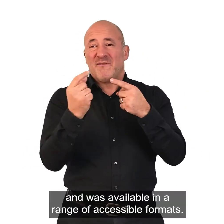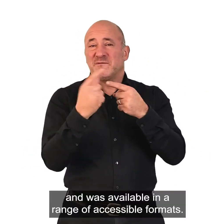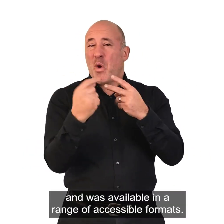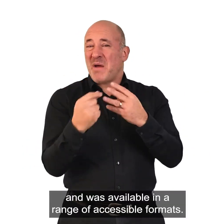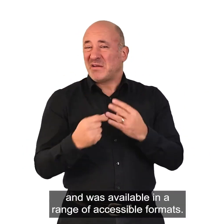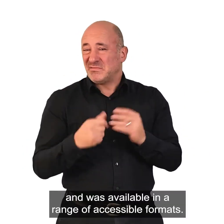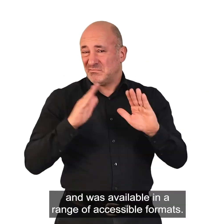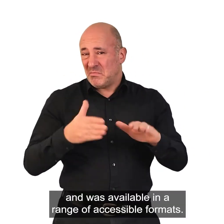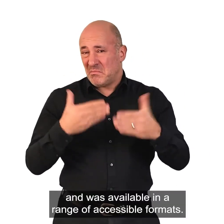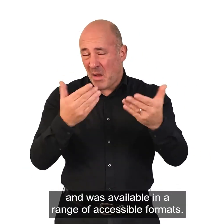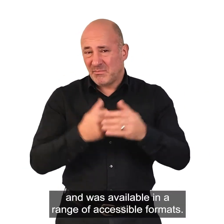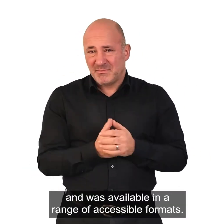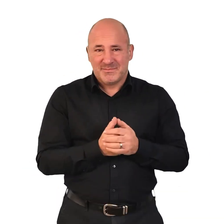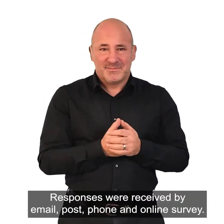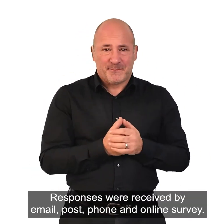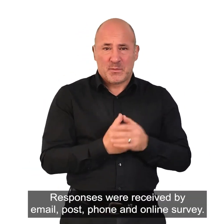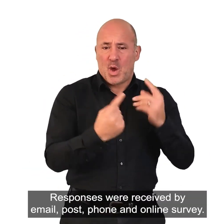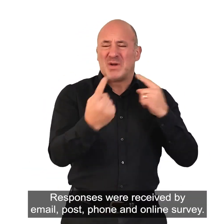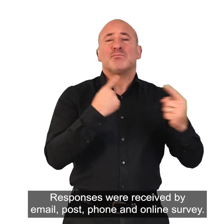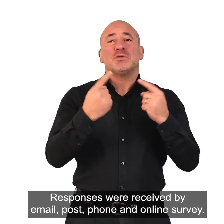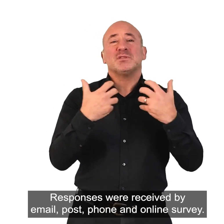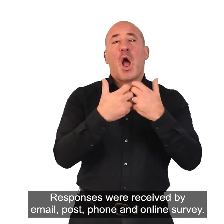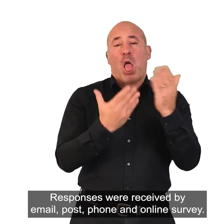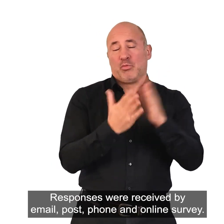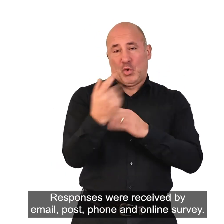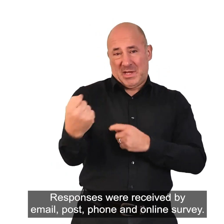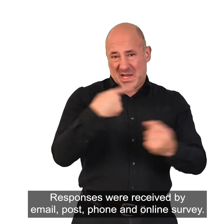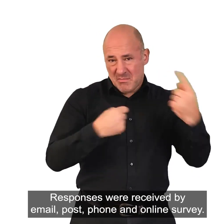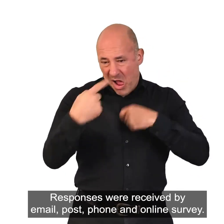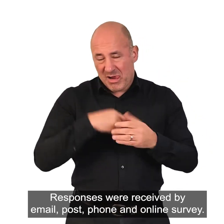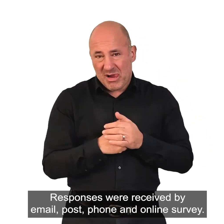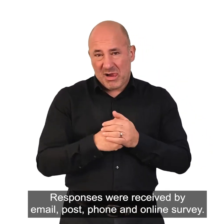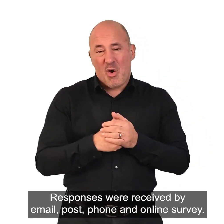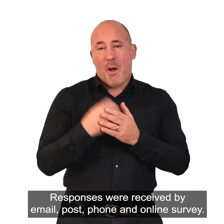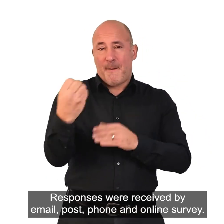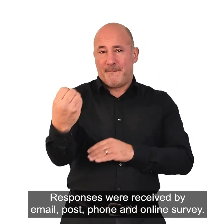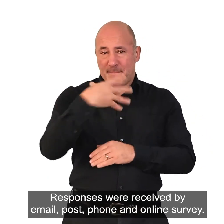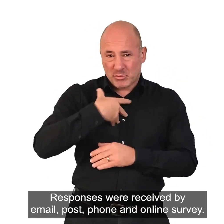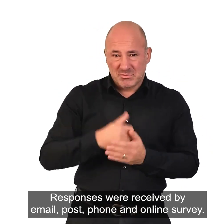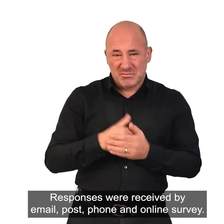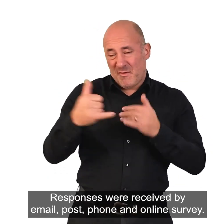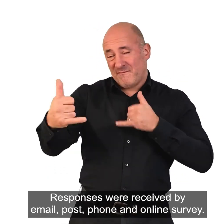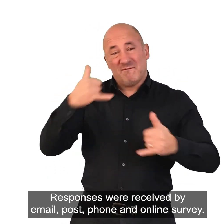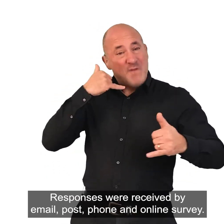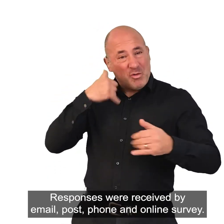and was available in a range of accessible formats. Responses were received by email, post, phone, and online